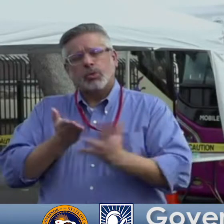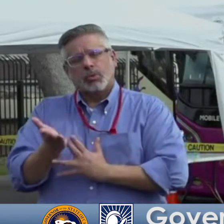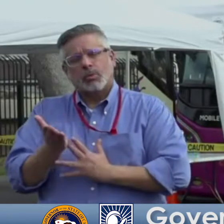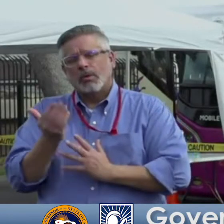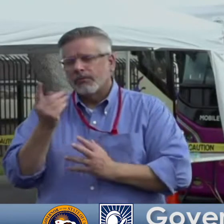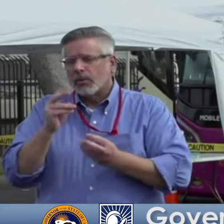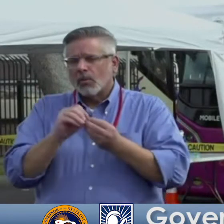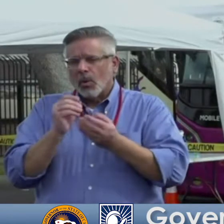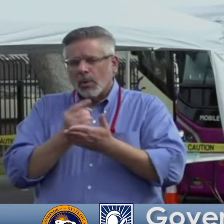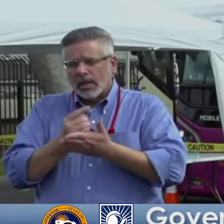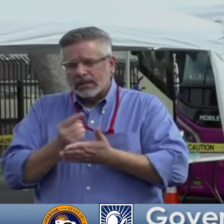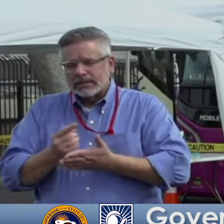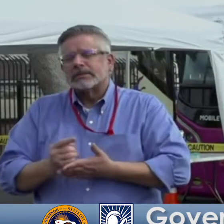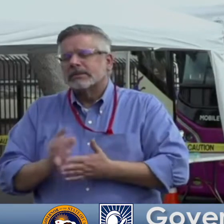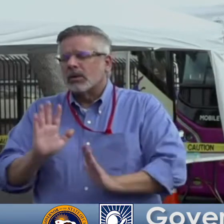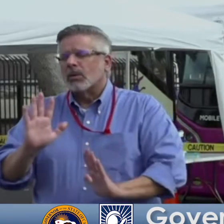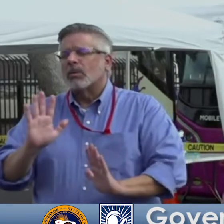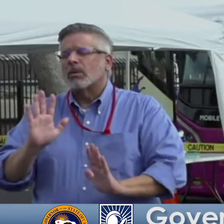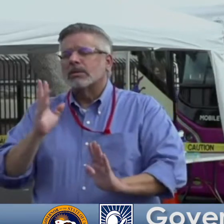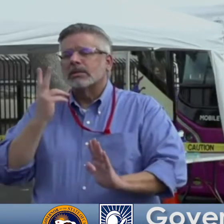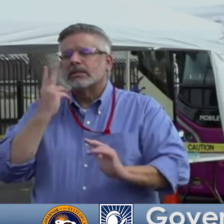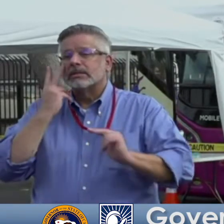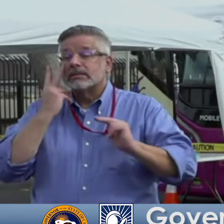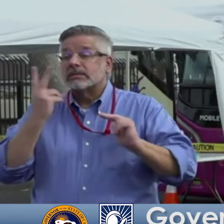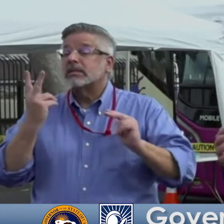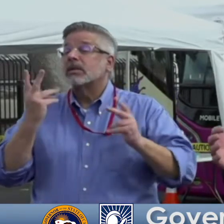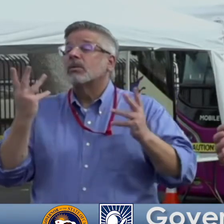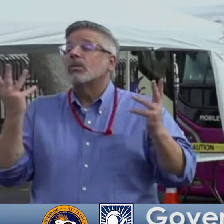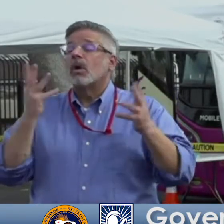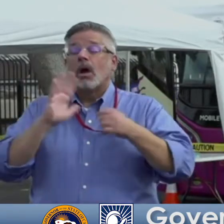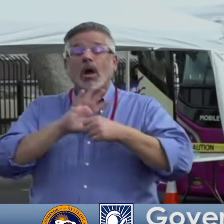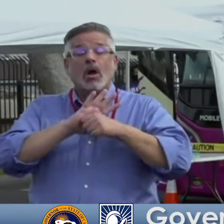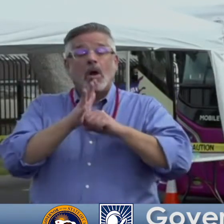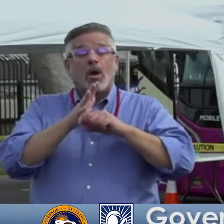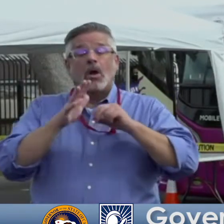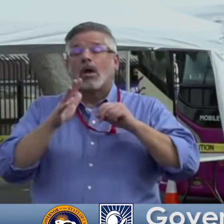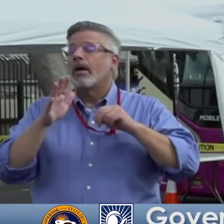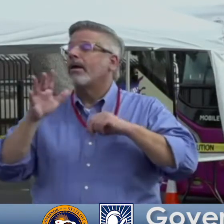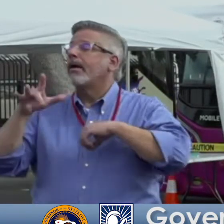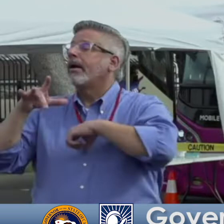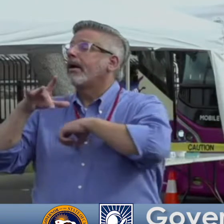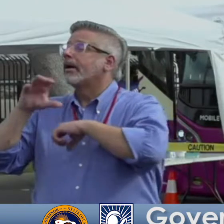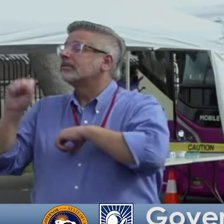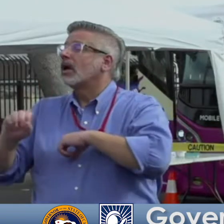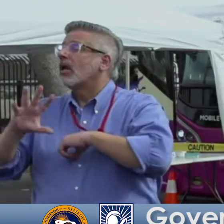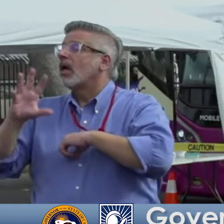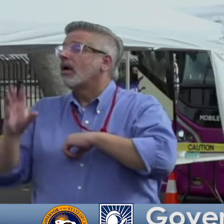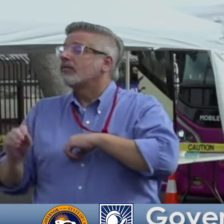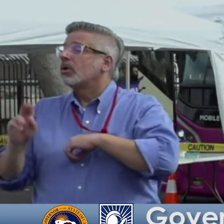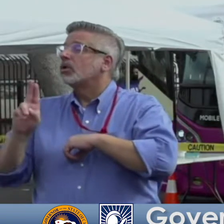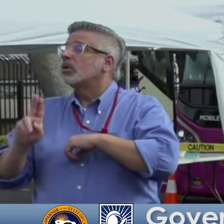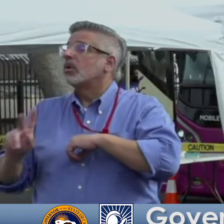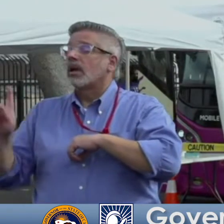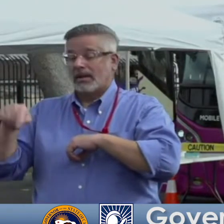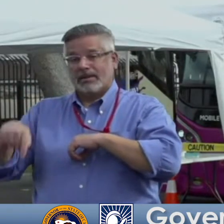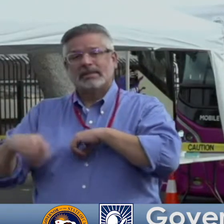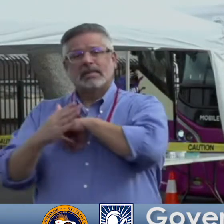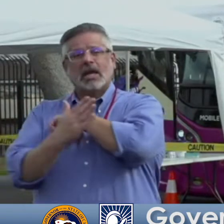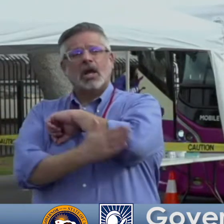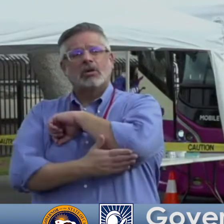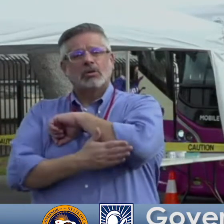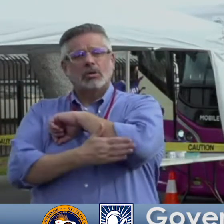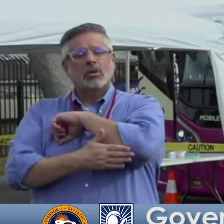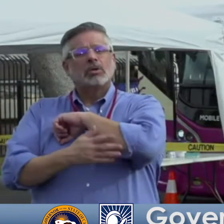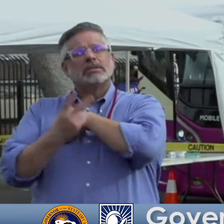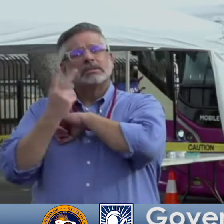weeks. You're starting to see not just parts of the globe, South Africa, UK, but even parts of this country